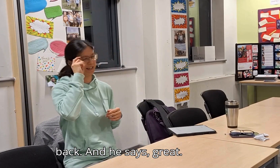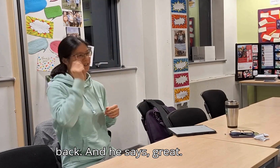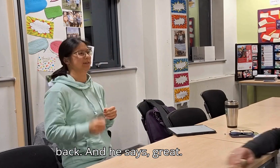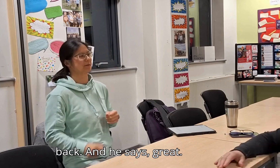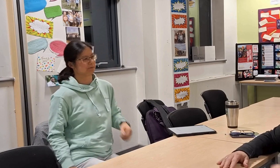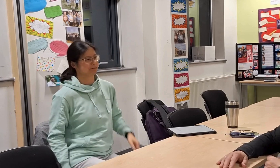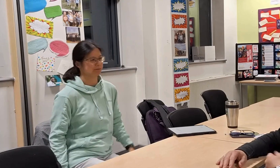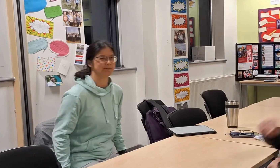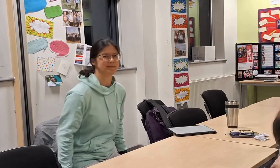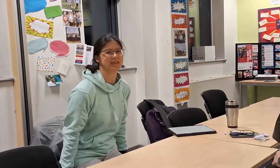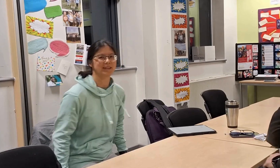great.